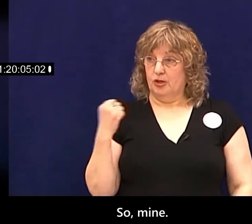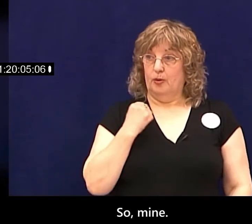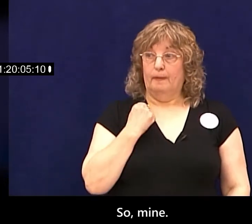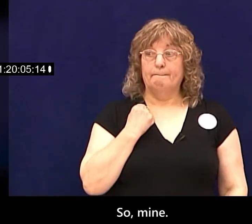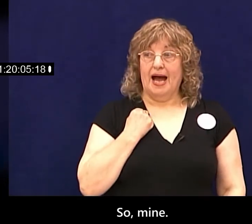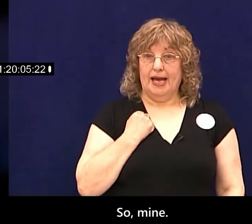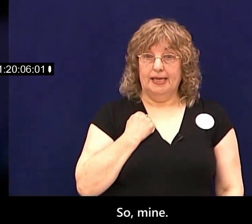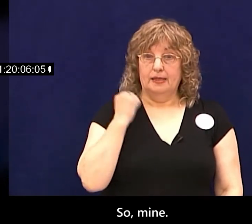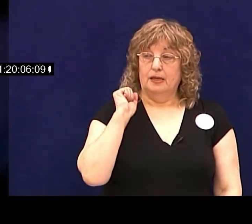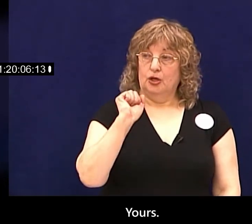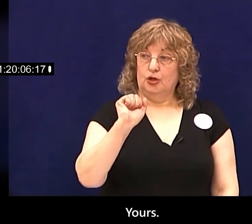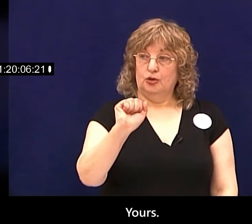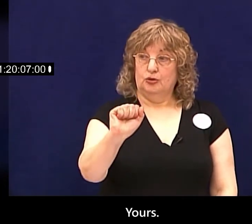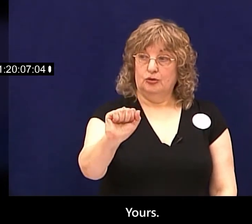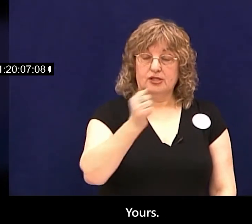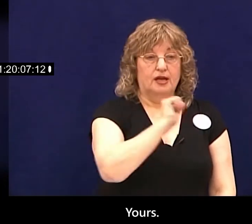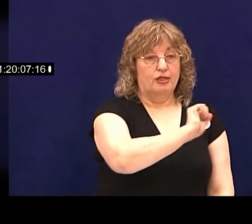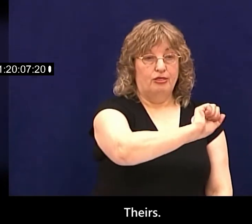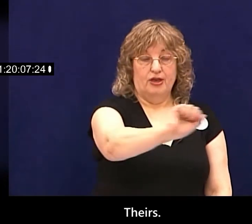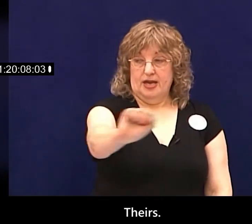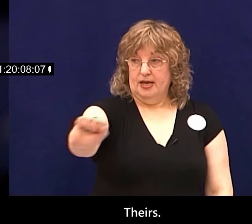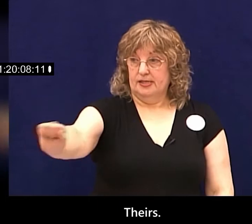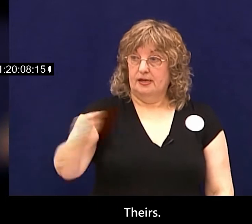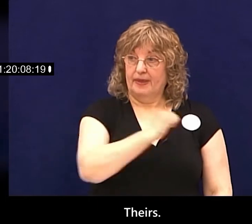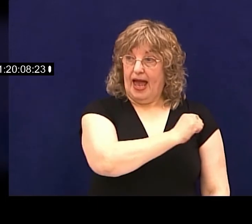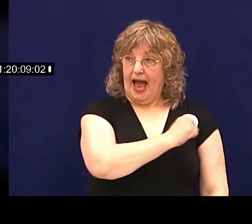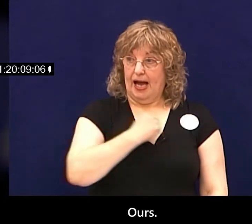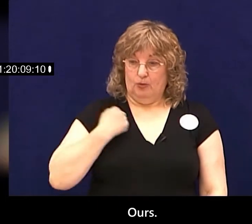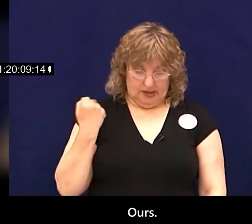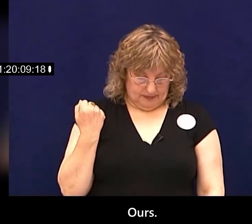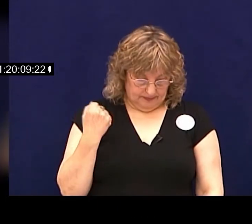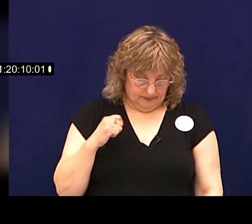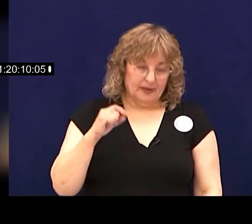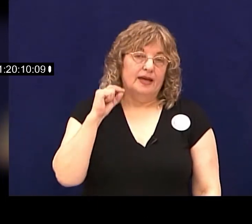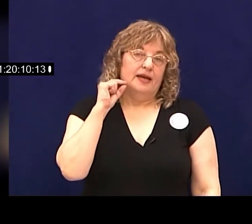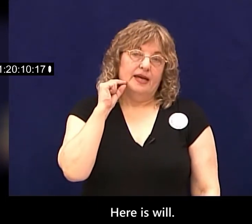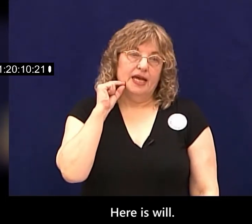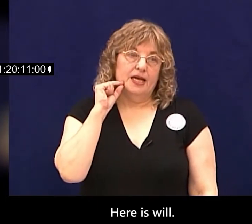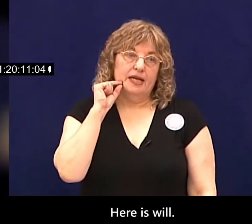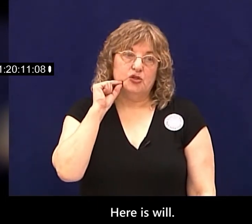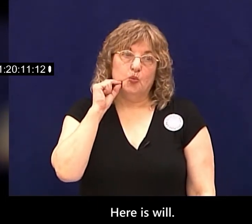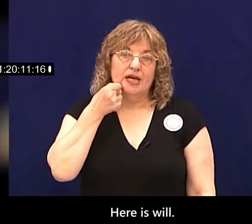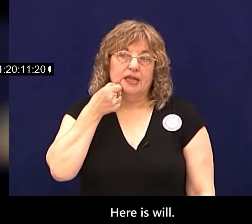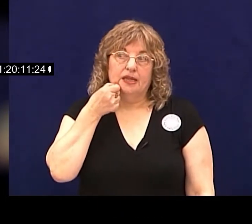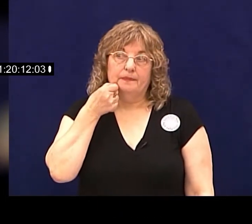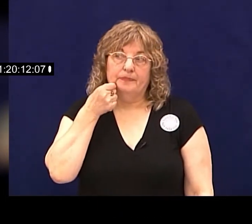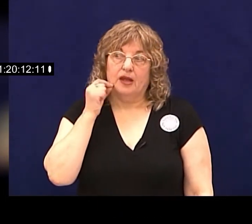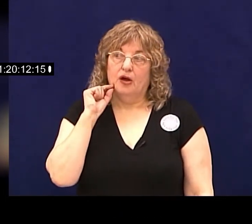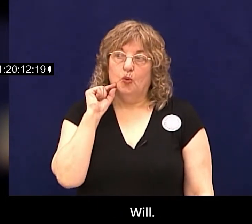So mine, yours, theirs, ours. Here is will.